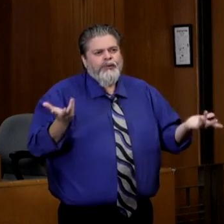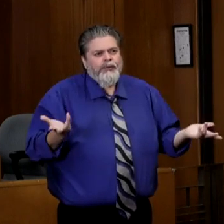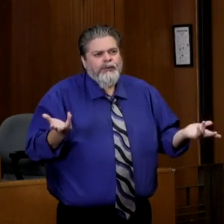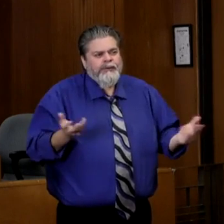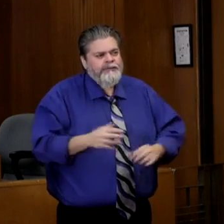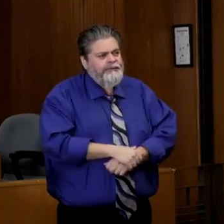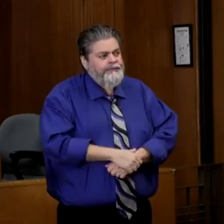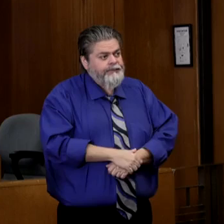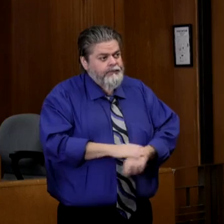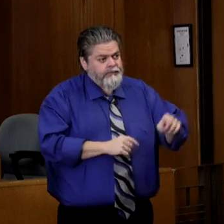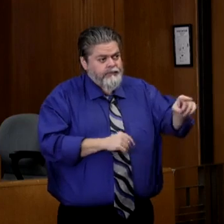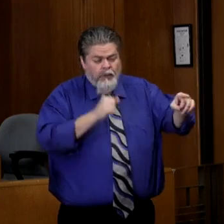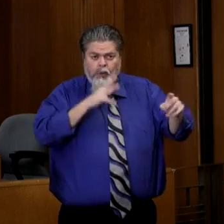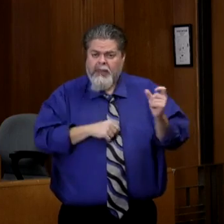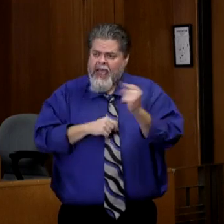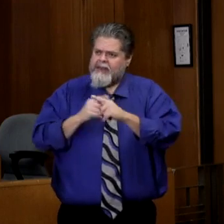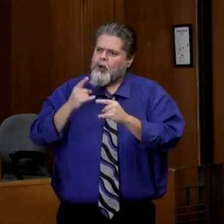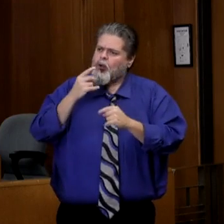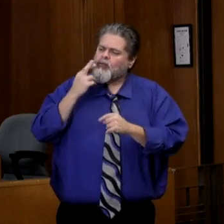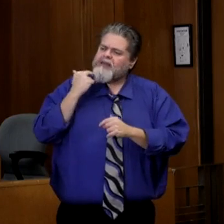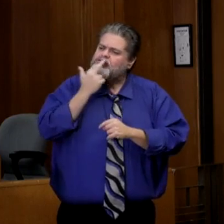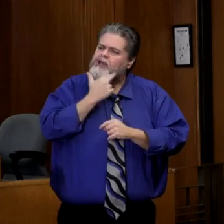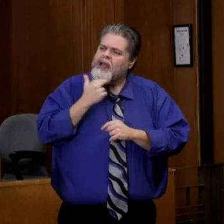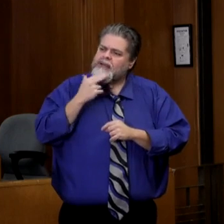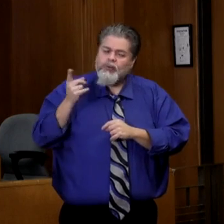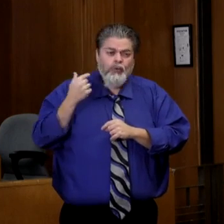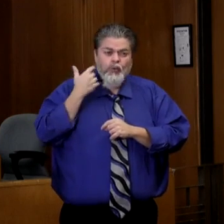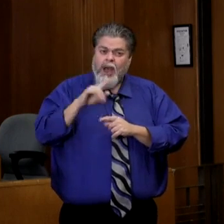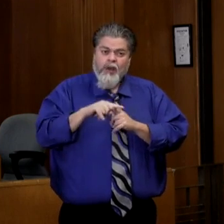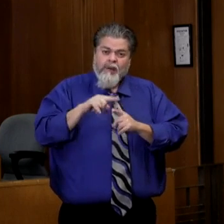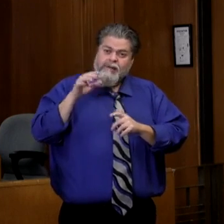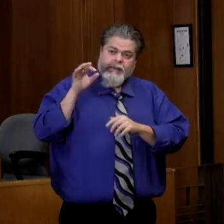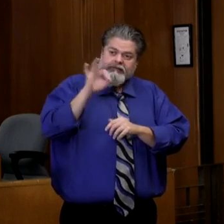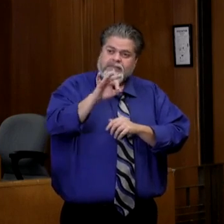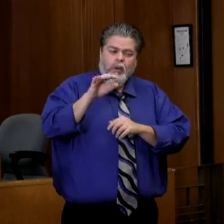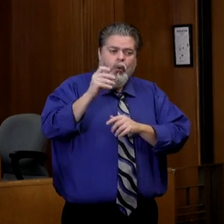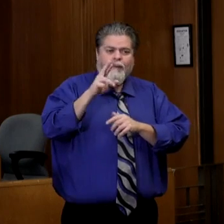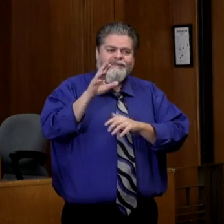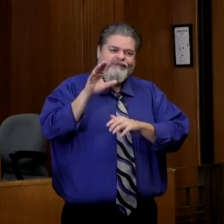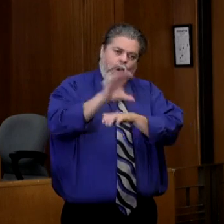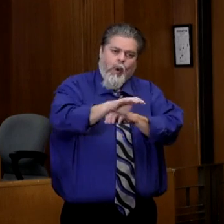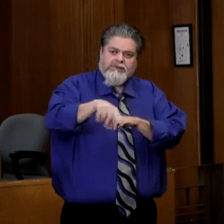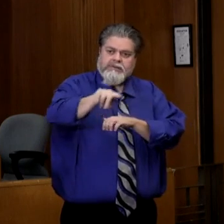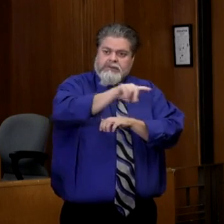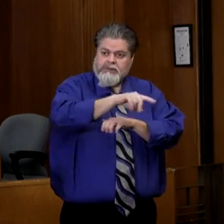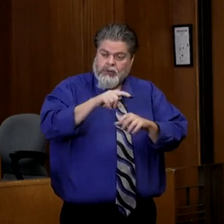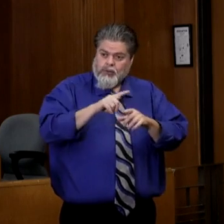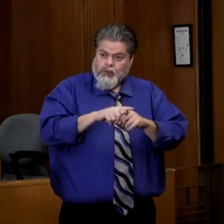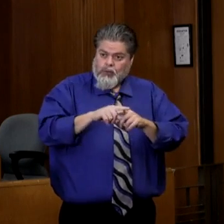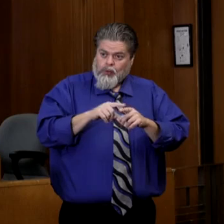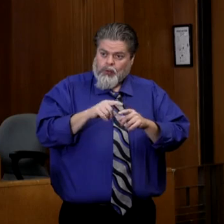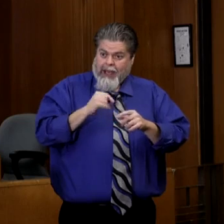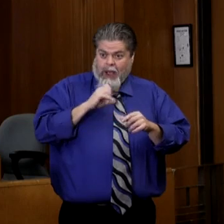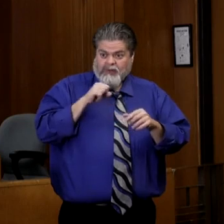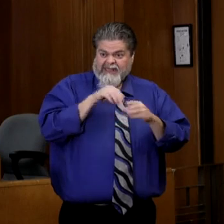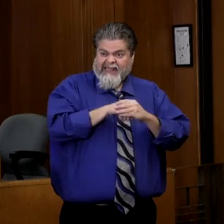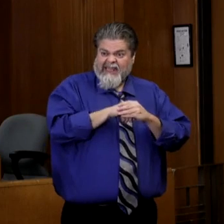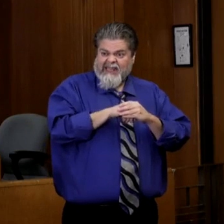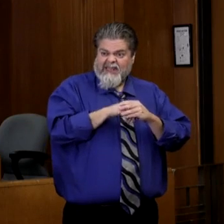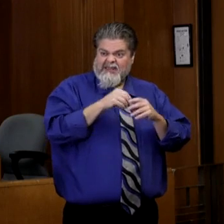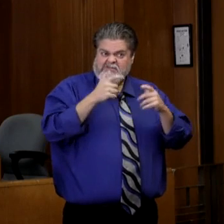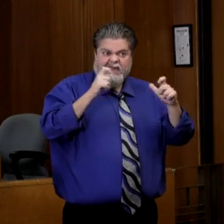about asking restaurants, if you're not going to put a law or ordinance in effect, asking restaurants, I mean, I was in a packed restaurant, my neighbor